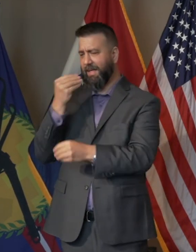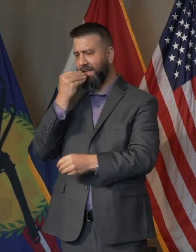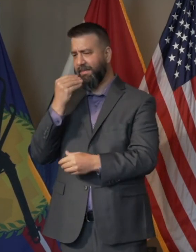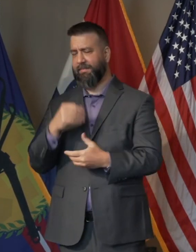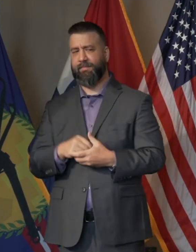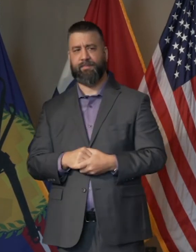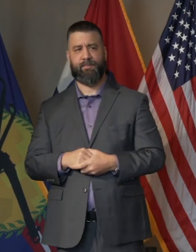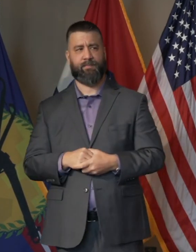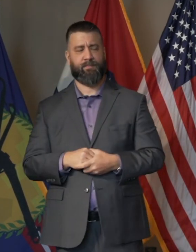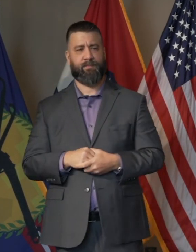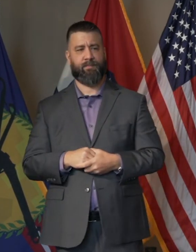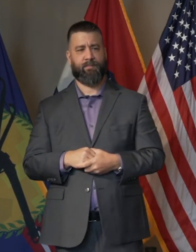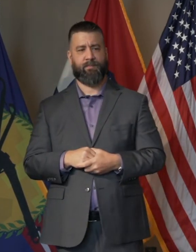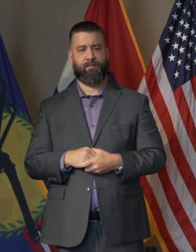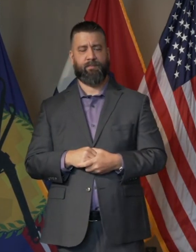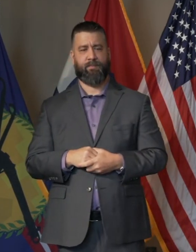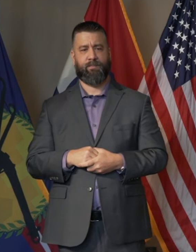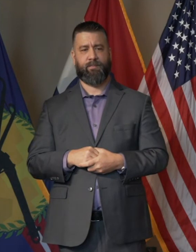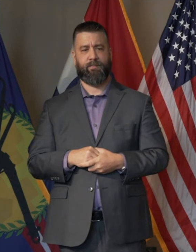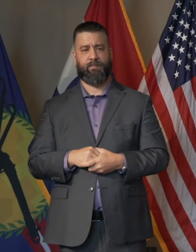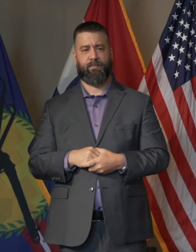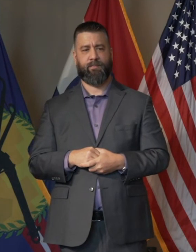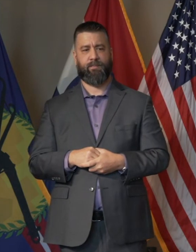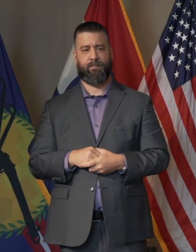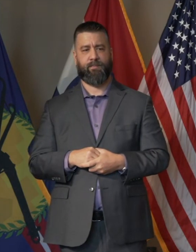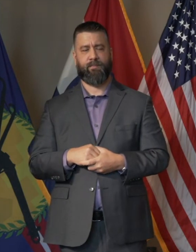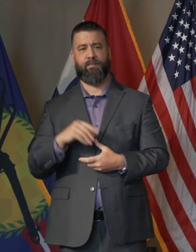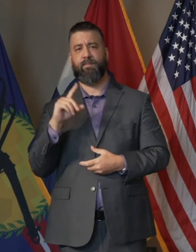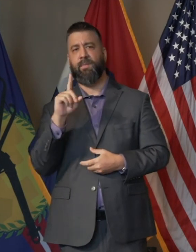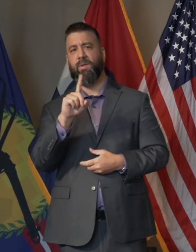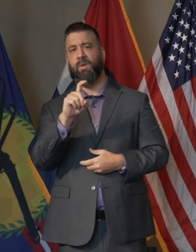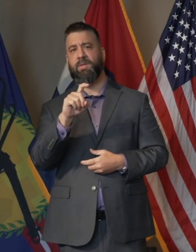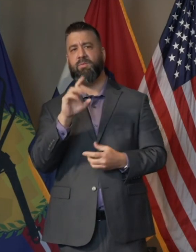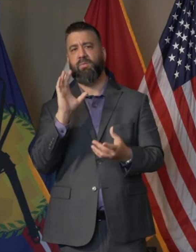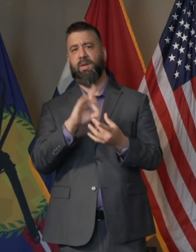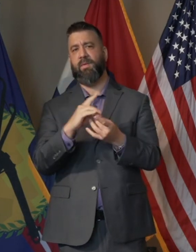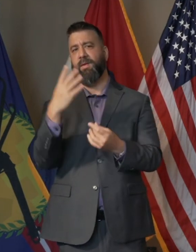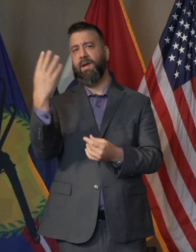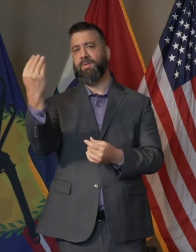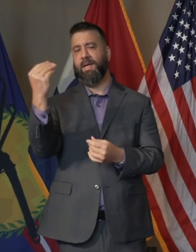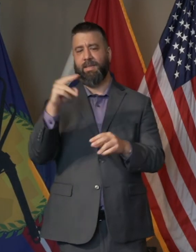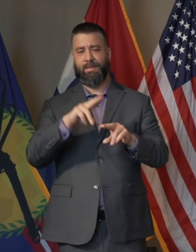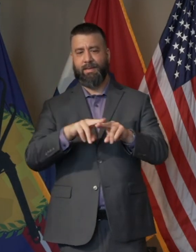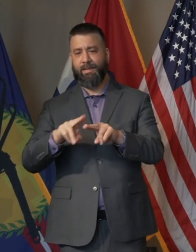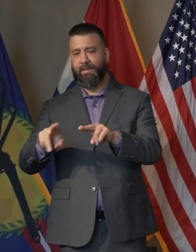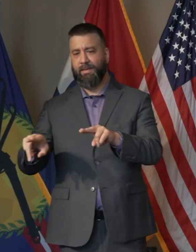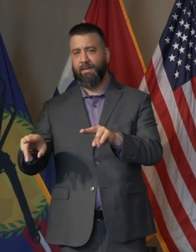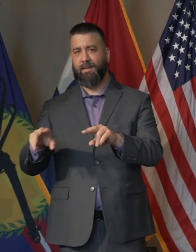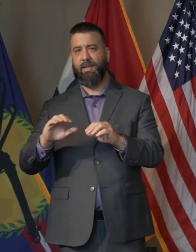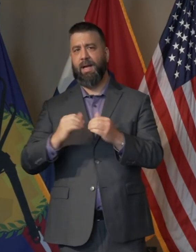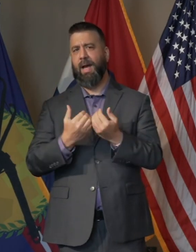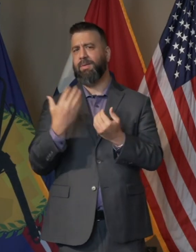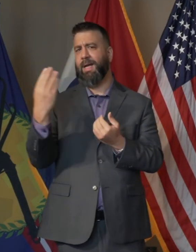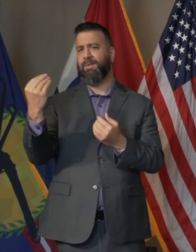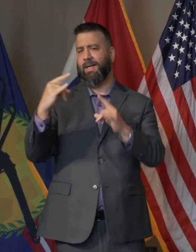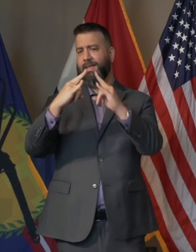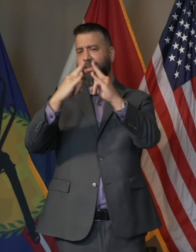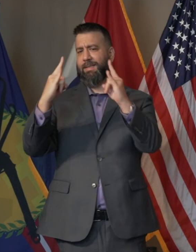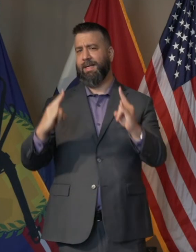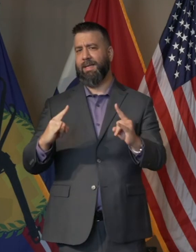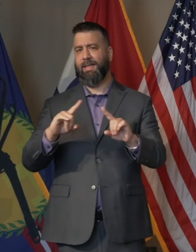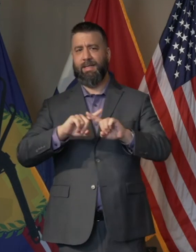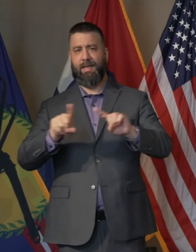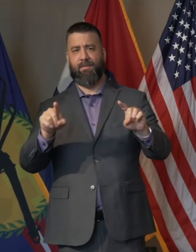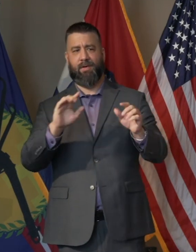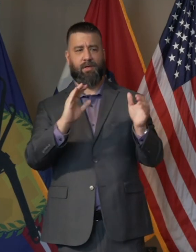a question about outdoor seating and how is an outdoor tent different than